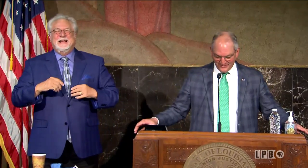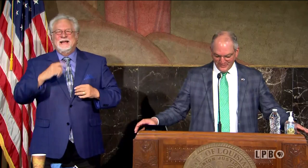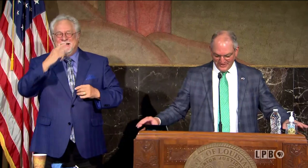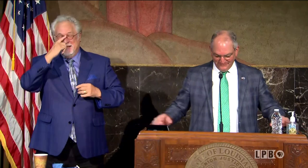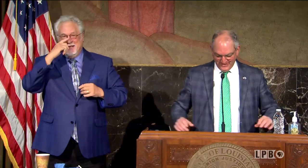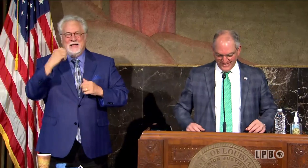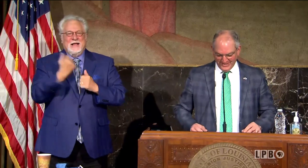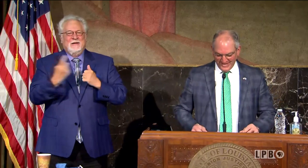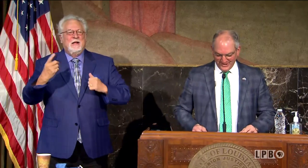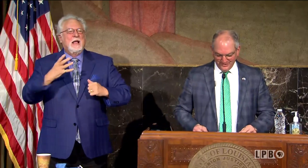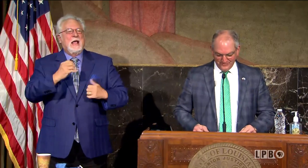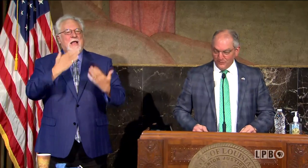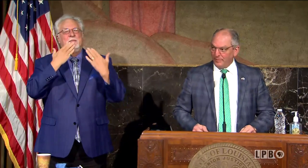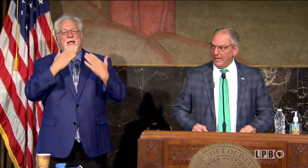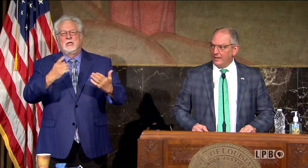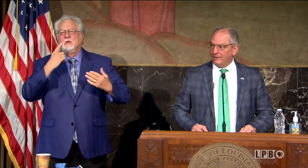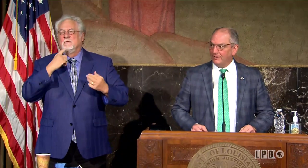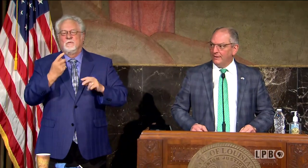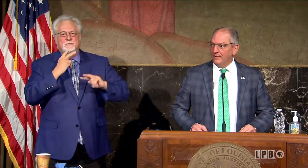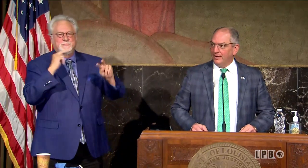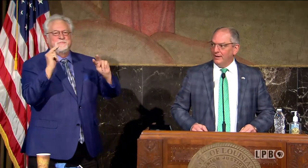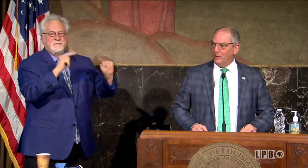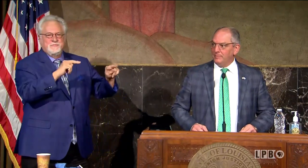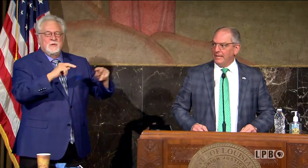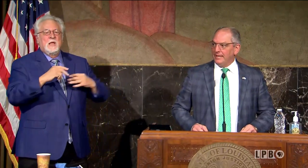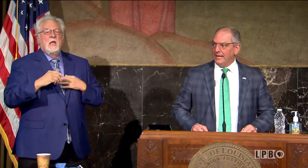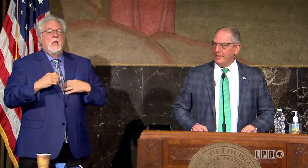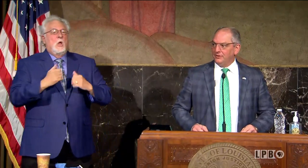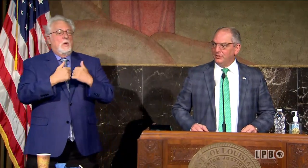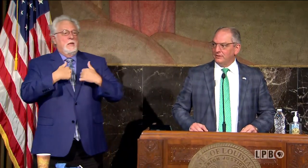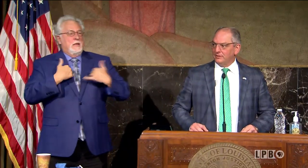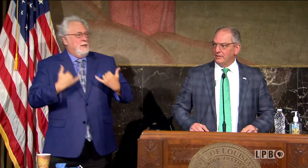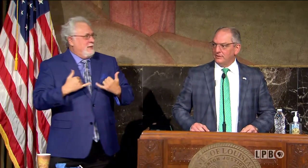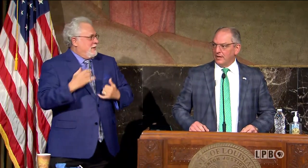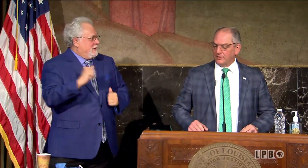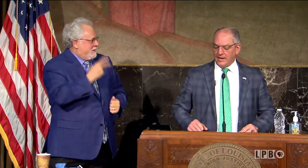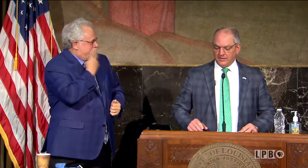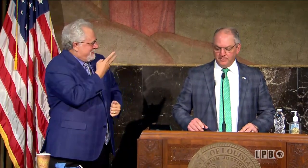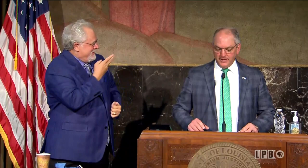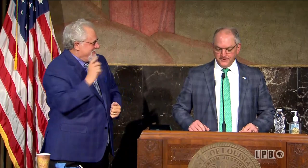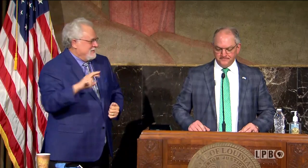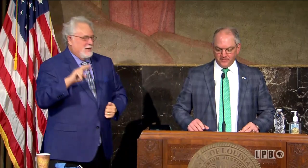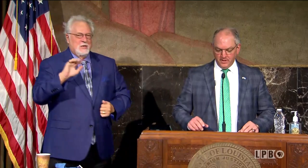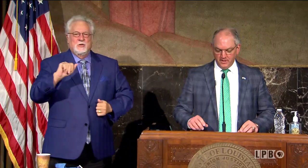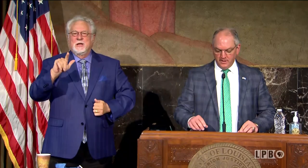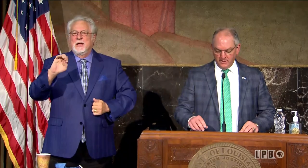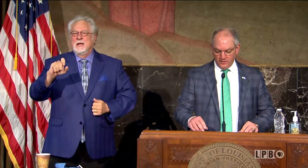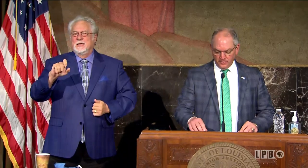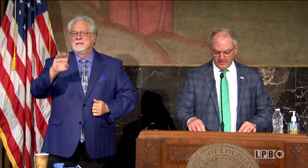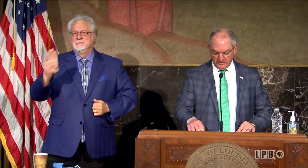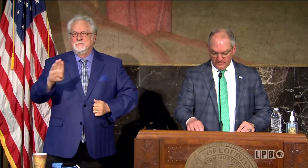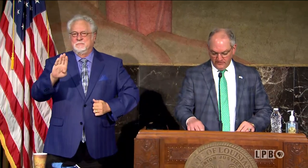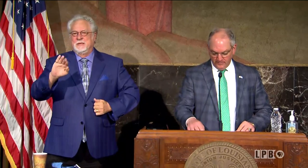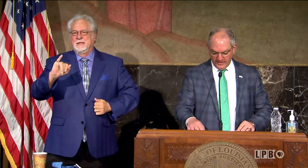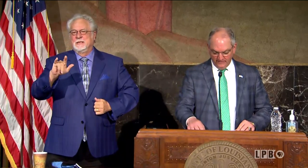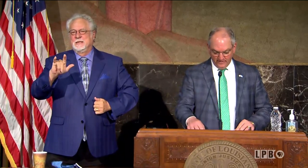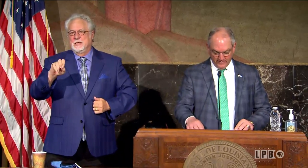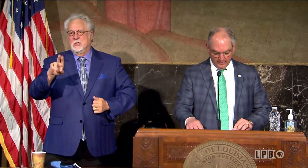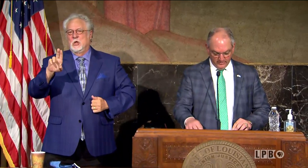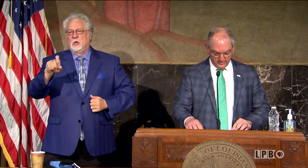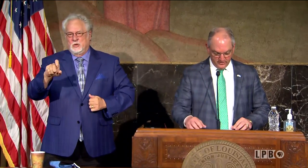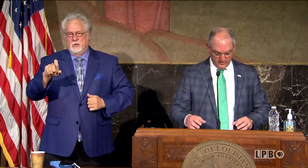afternoon, everyone, and thank you for being here. With me today, as you can see, is Dr. Alex Biu. Along with myself, he'll